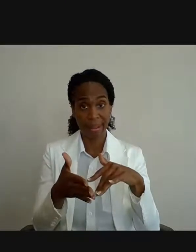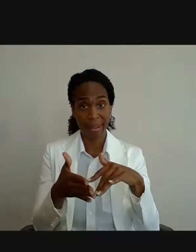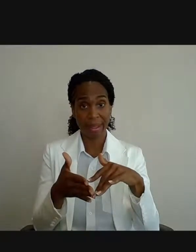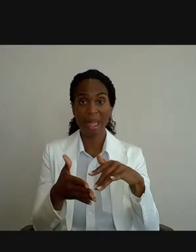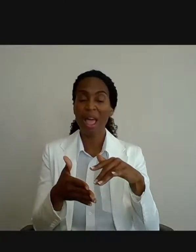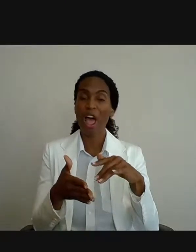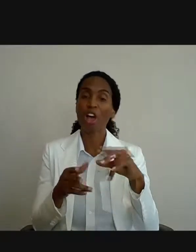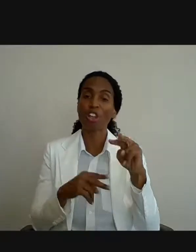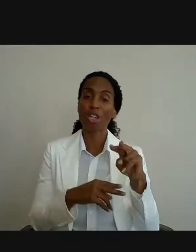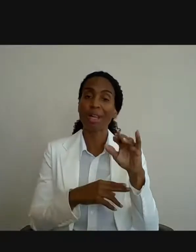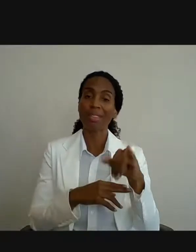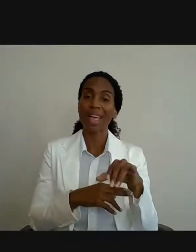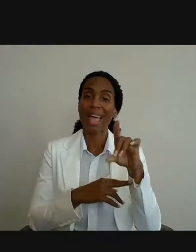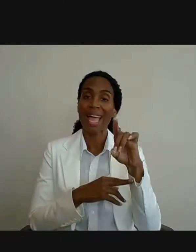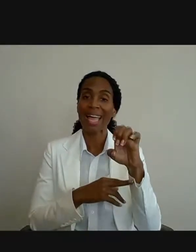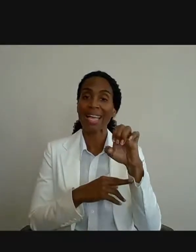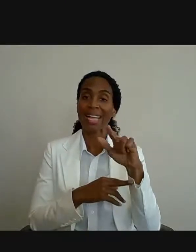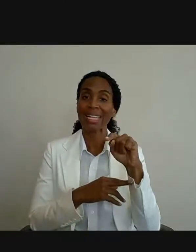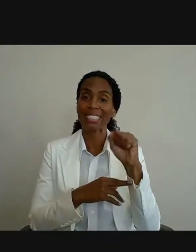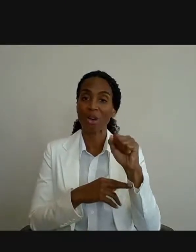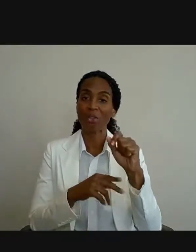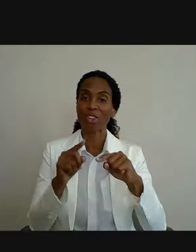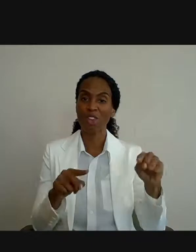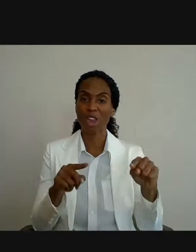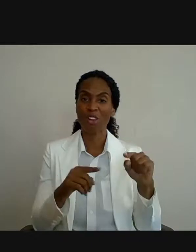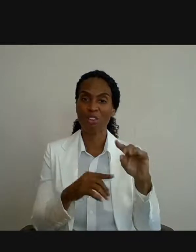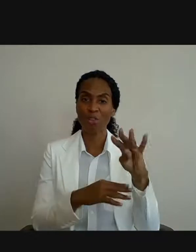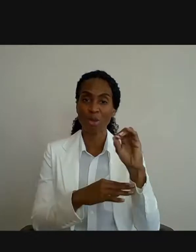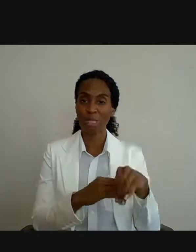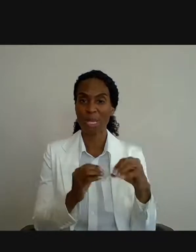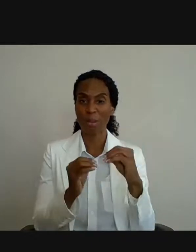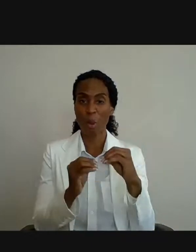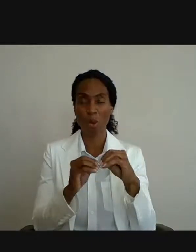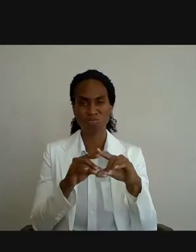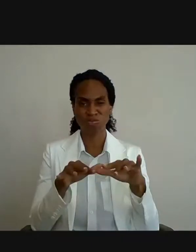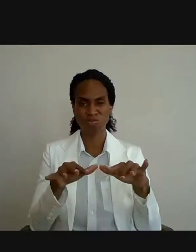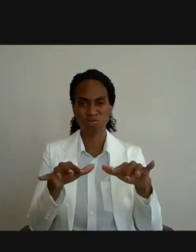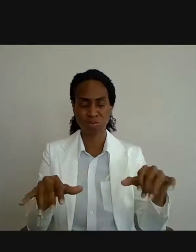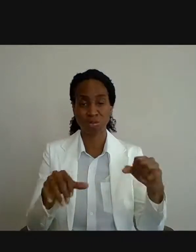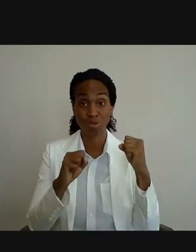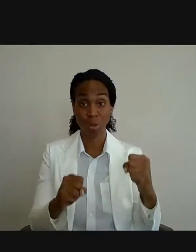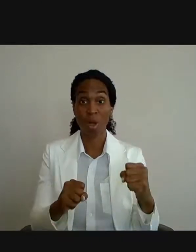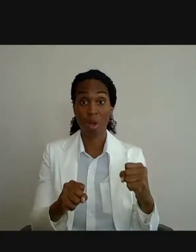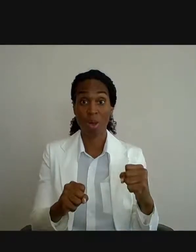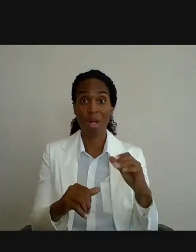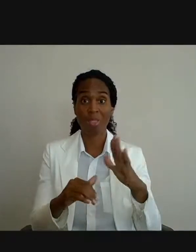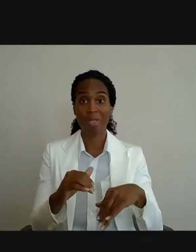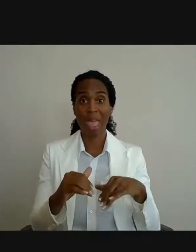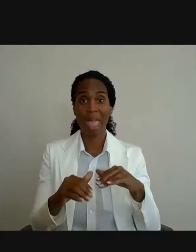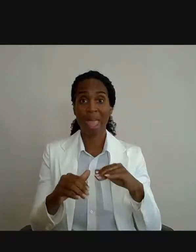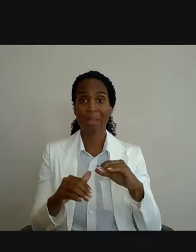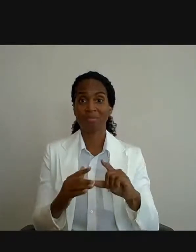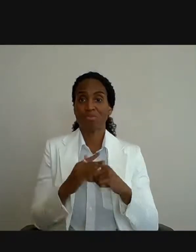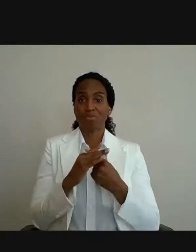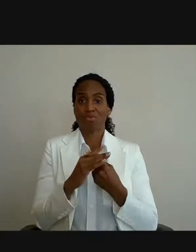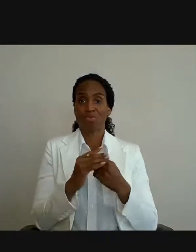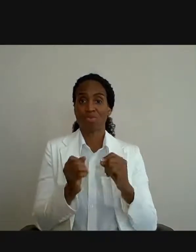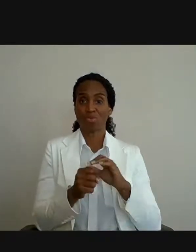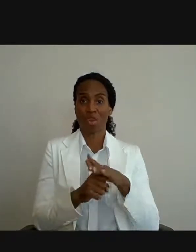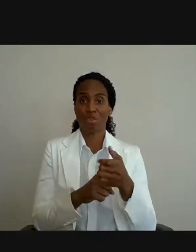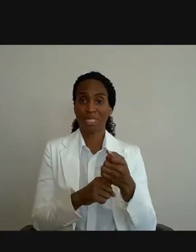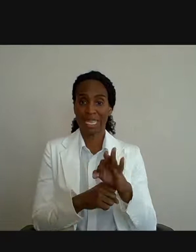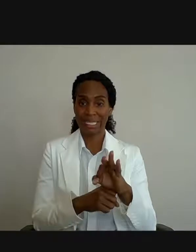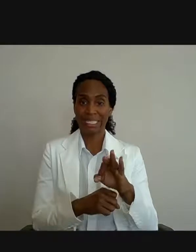Delta variant, which is 40% more contagious than our original COVID-19